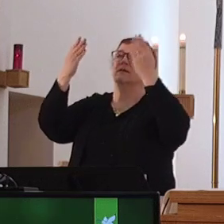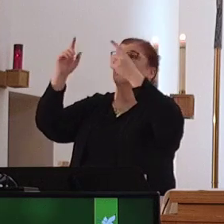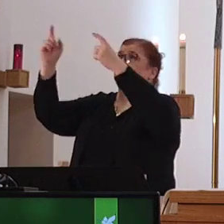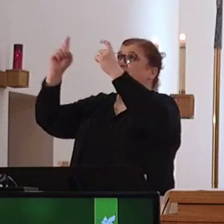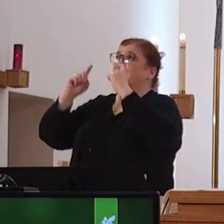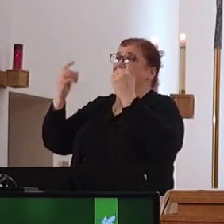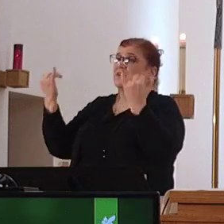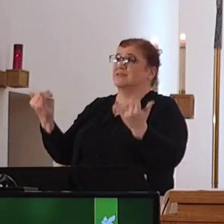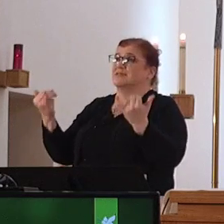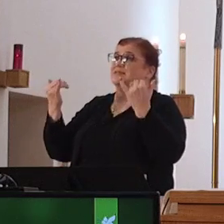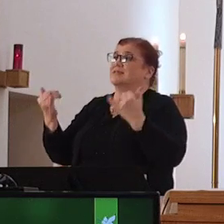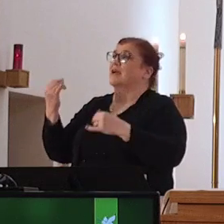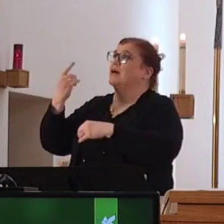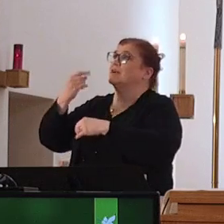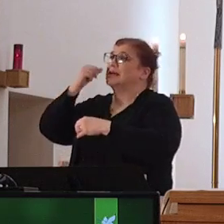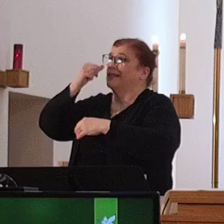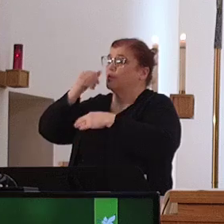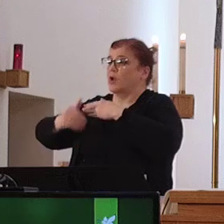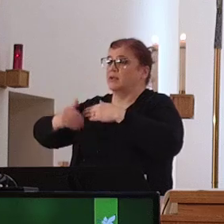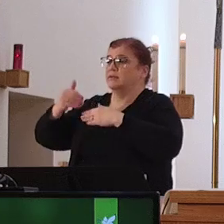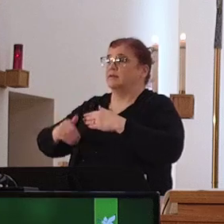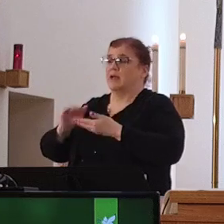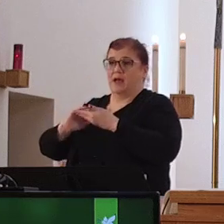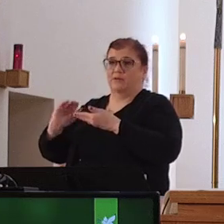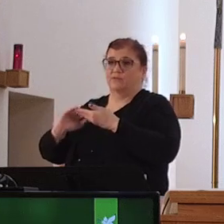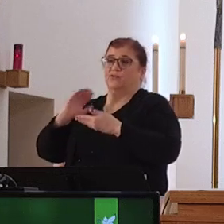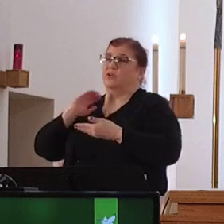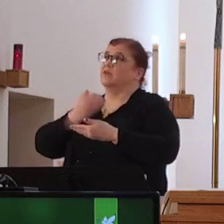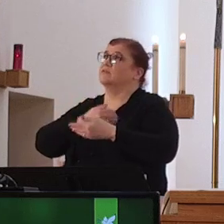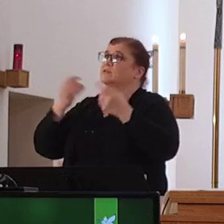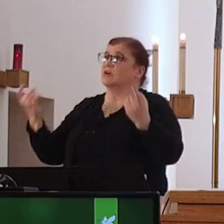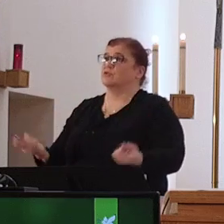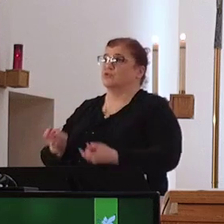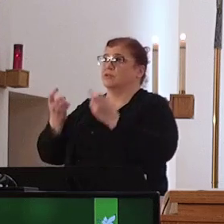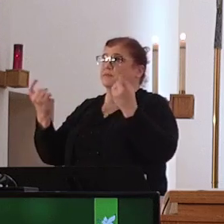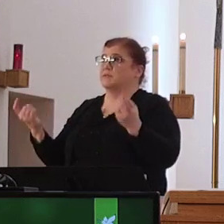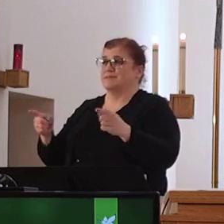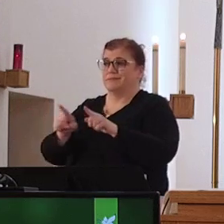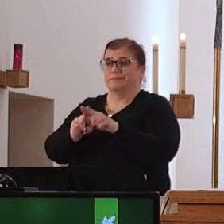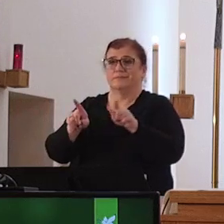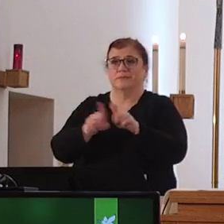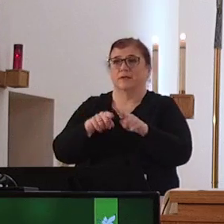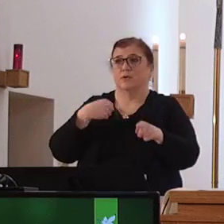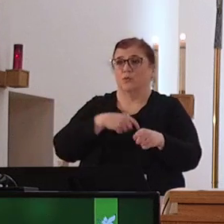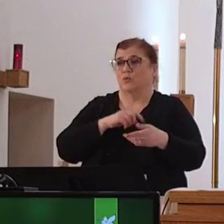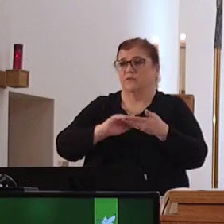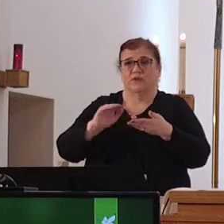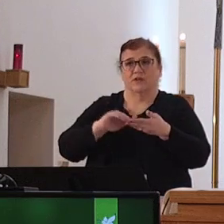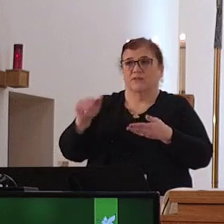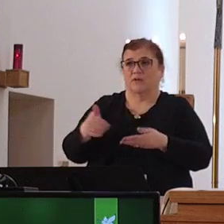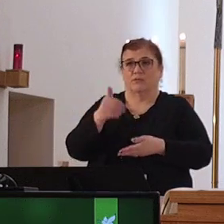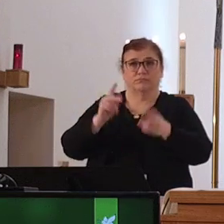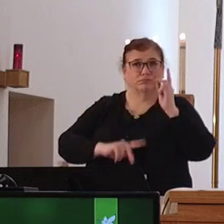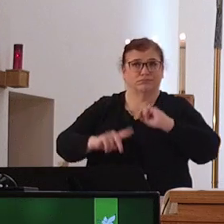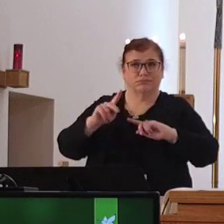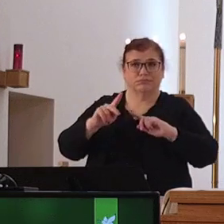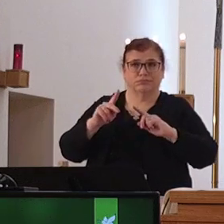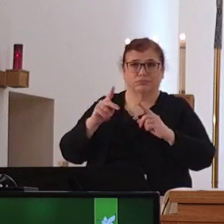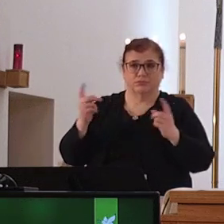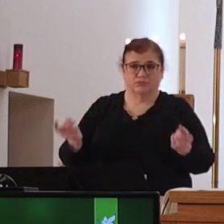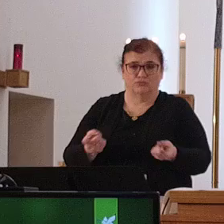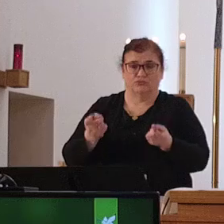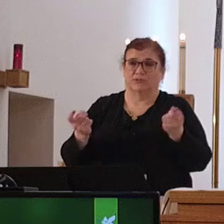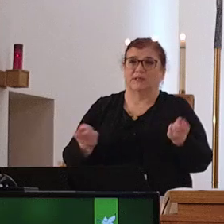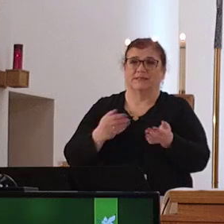heaven. Give us this day our daily bread, and forgive us our trespasses, as we forgive those who